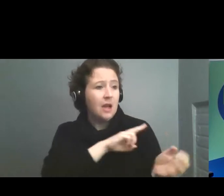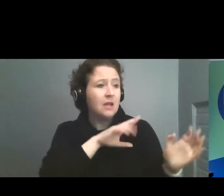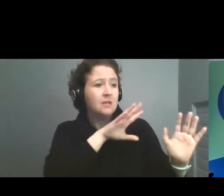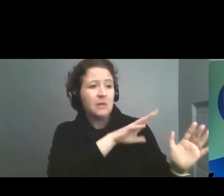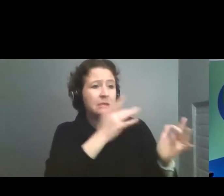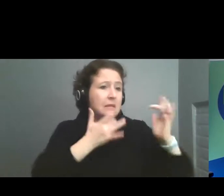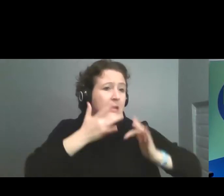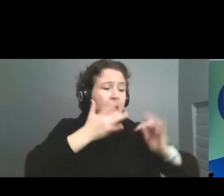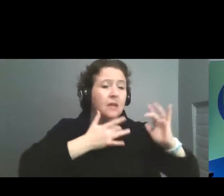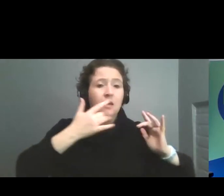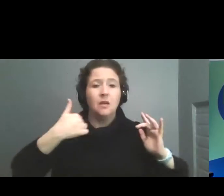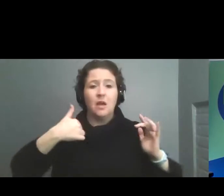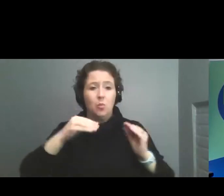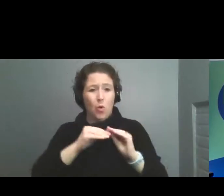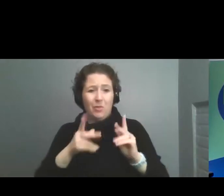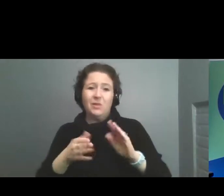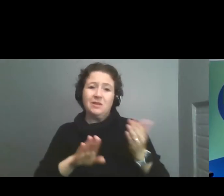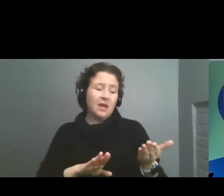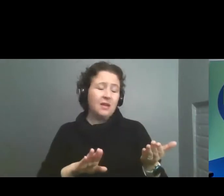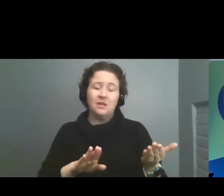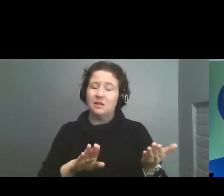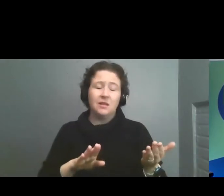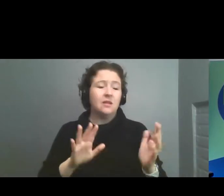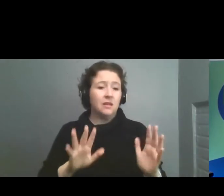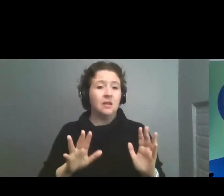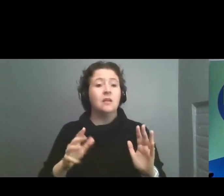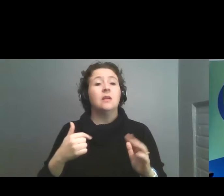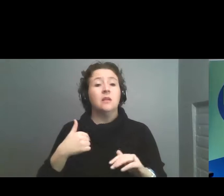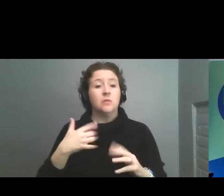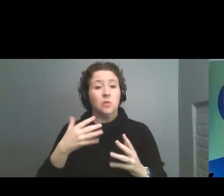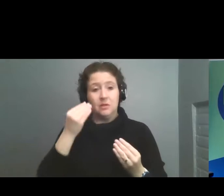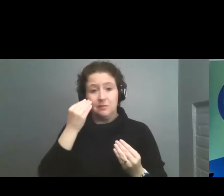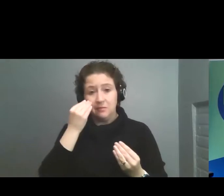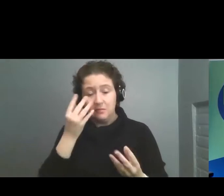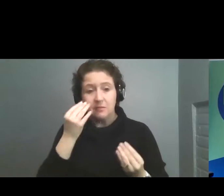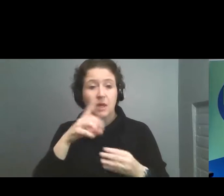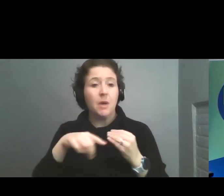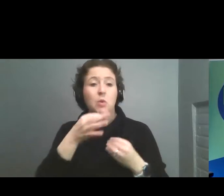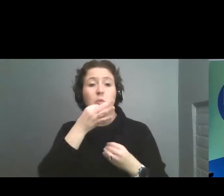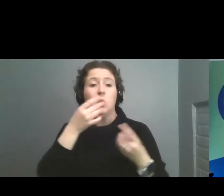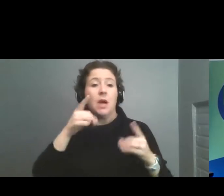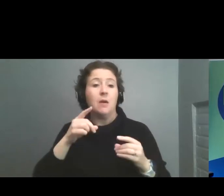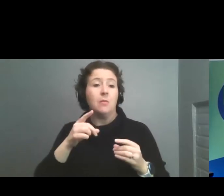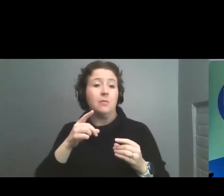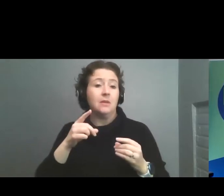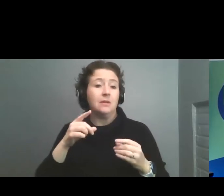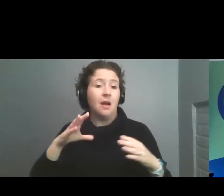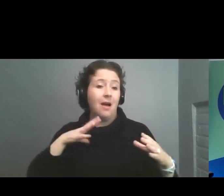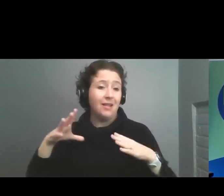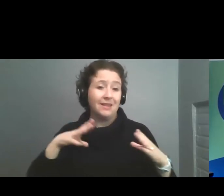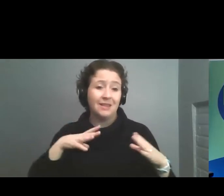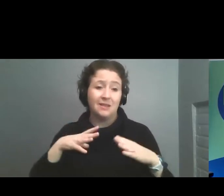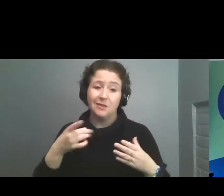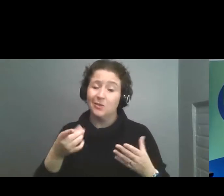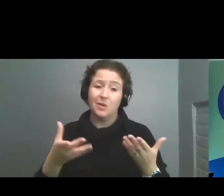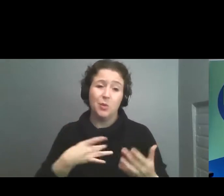any of these things. We'd like to share our guidance for the upcoming holidays. It won't be warm and fuzzy, and you're probably not going to like